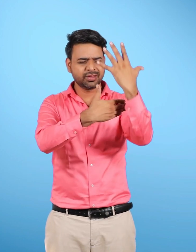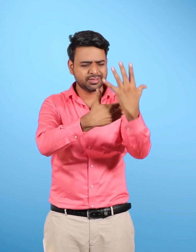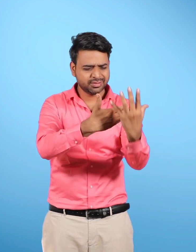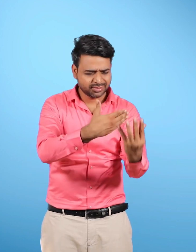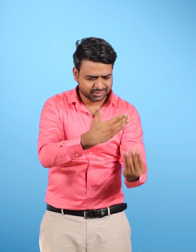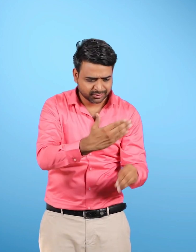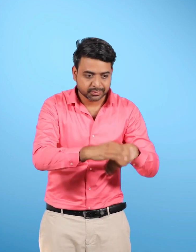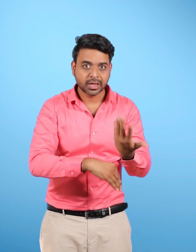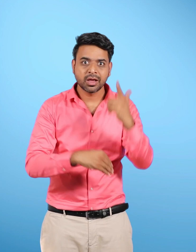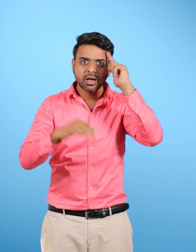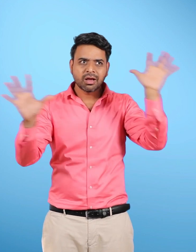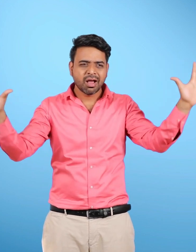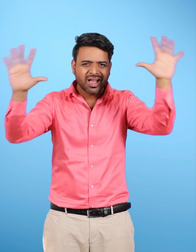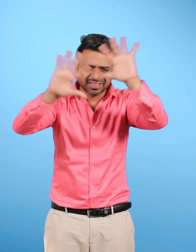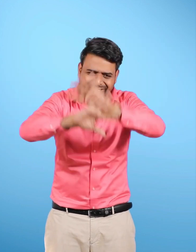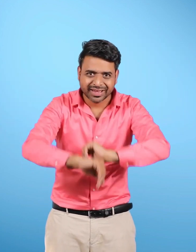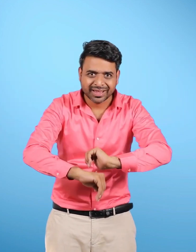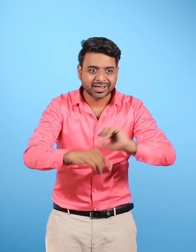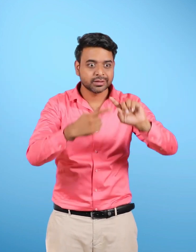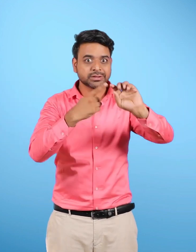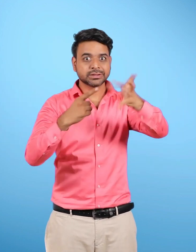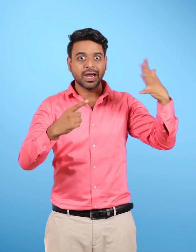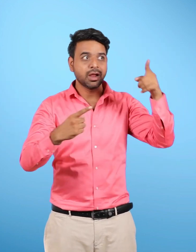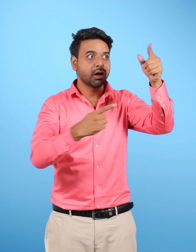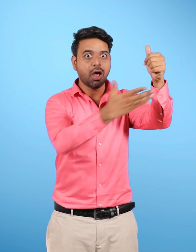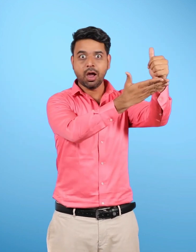Electricity makes it possible to light our homes,